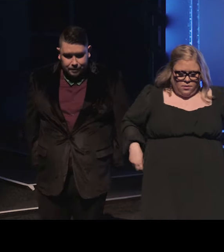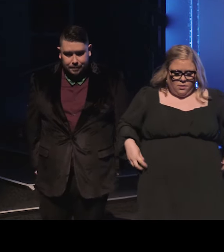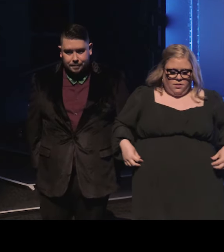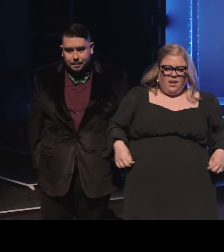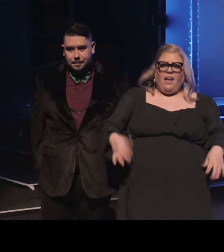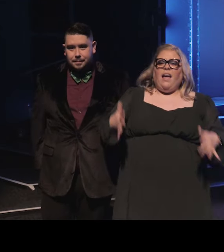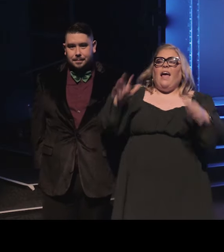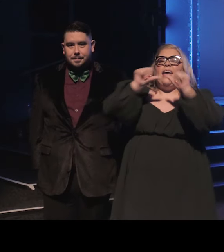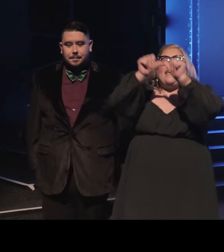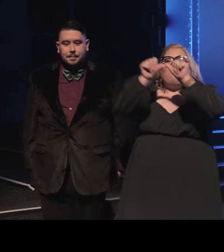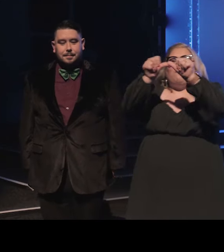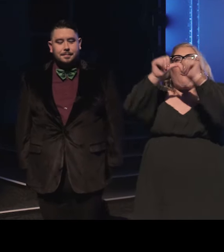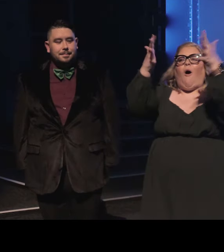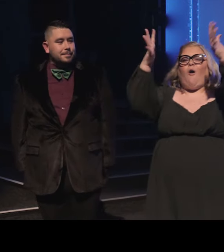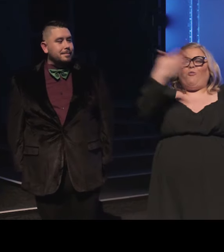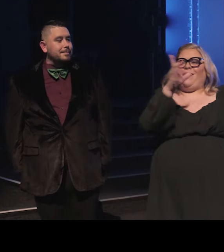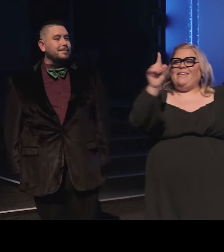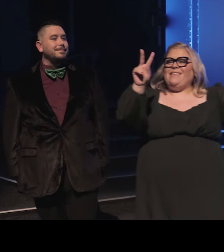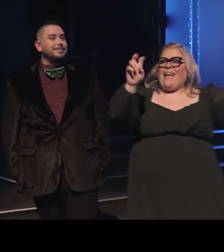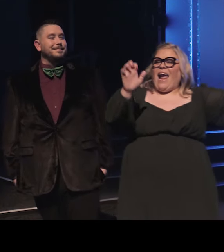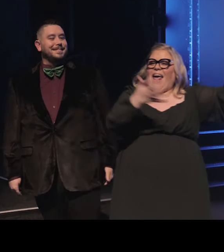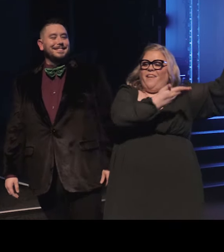keep it going for Mr. Dave Barnes one time.